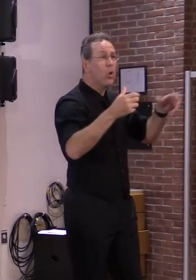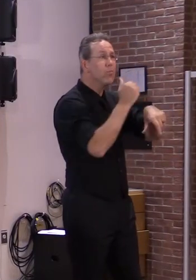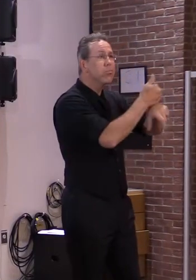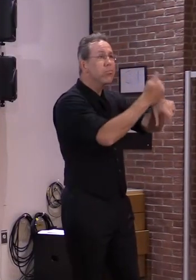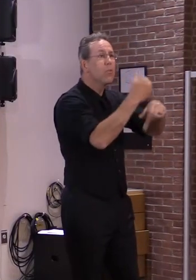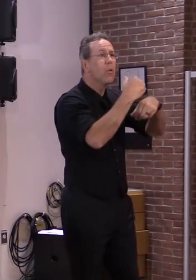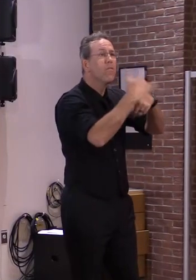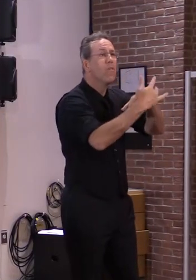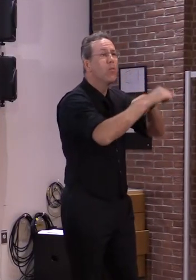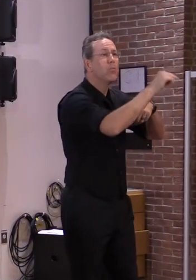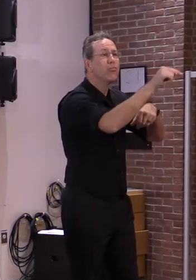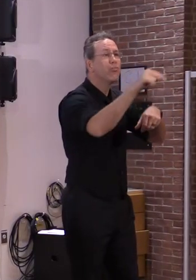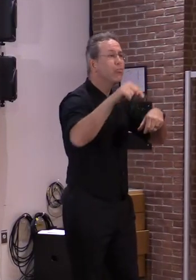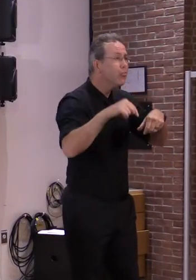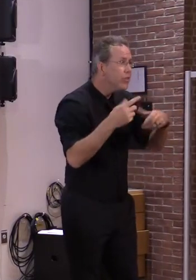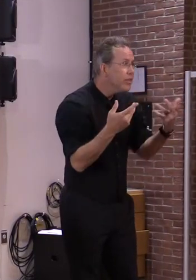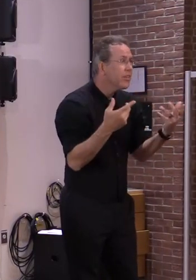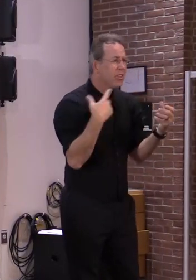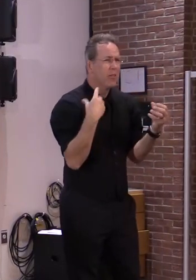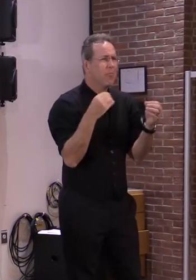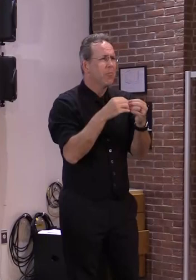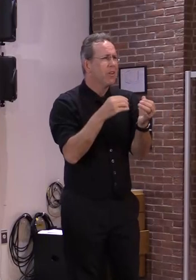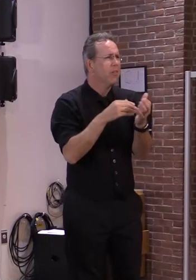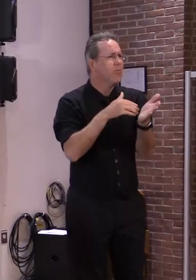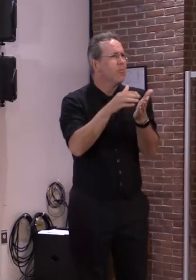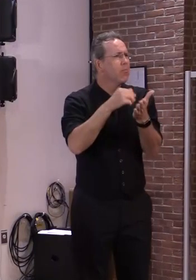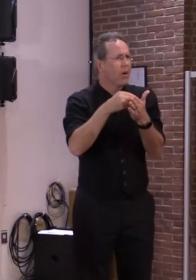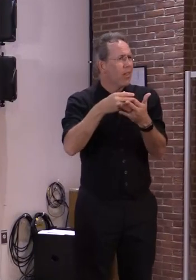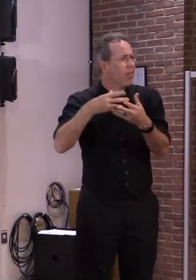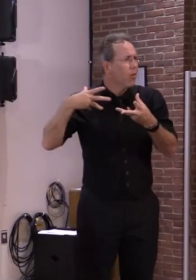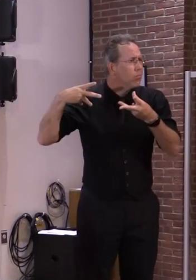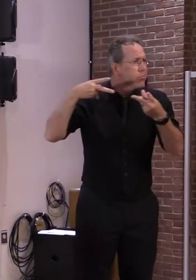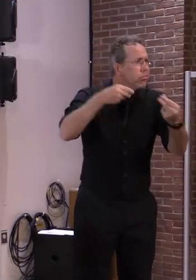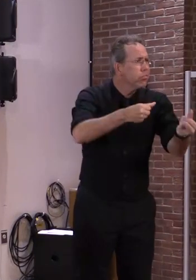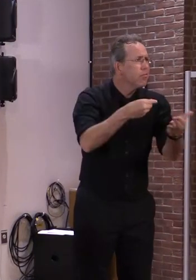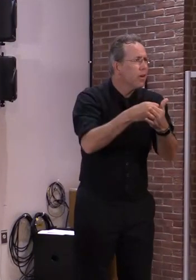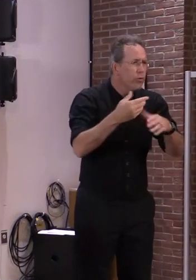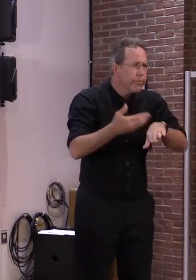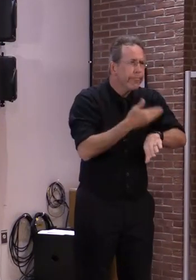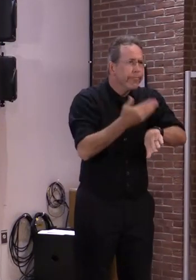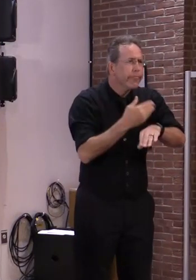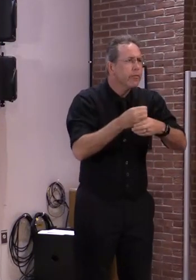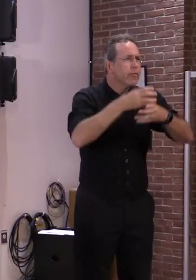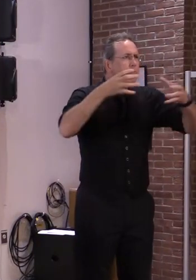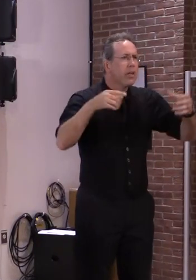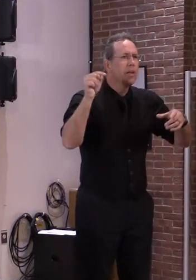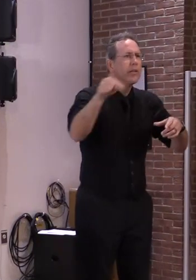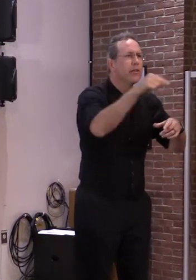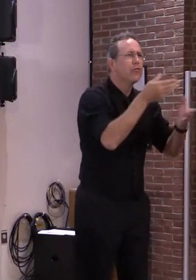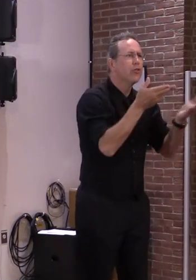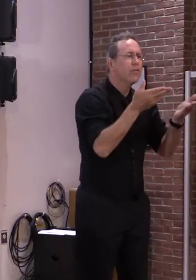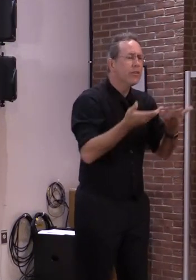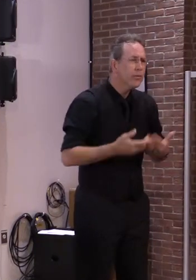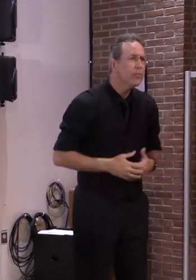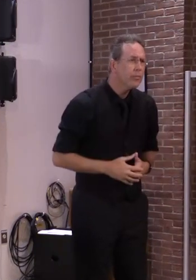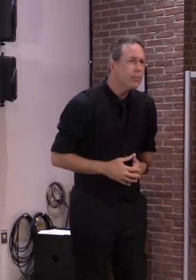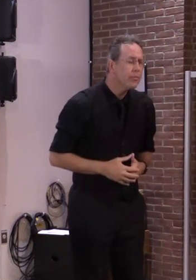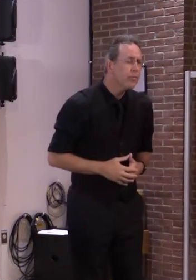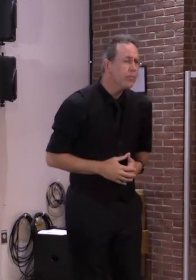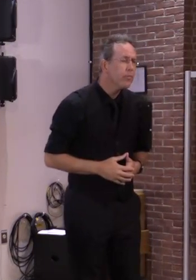in millions into expanding that shelter capacity. And ultimately, as you